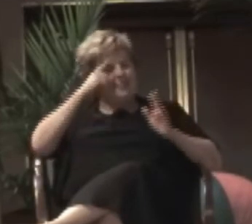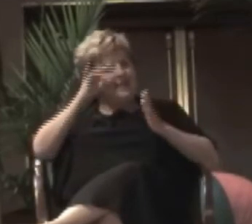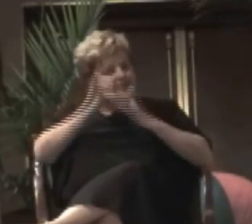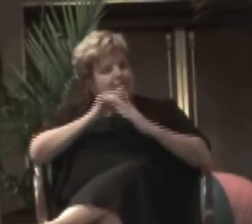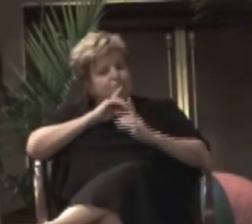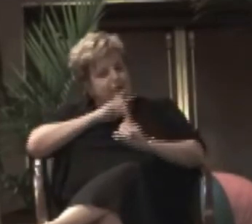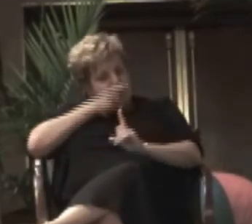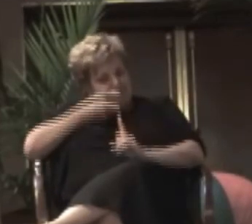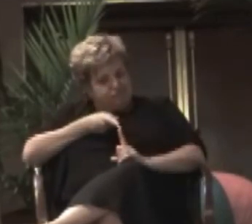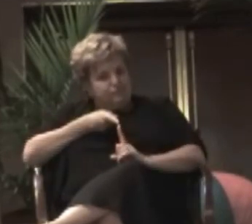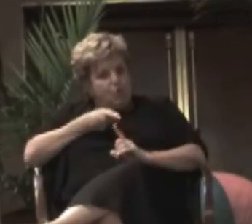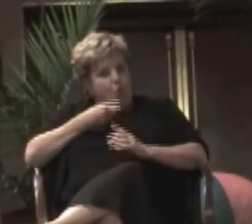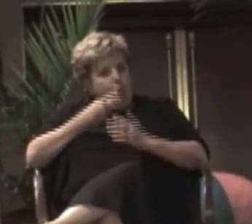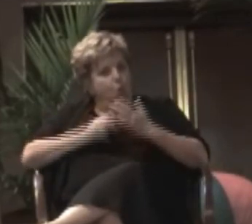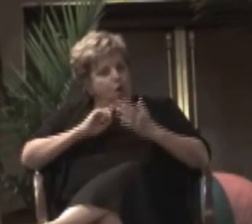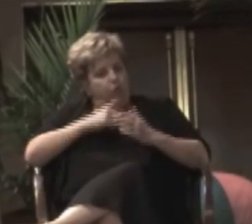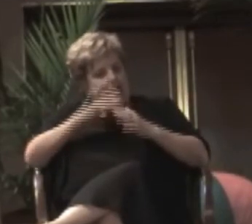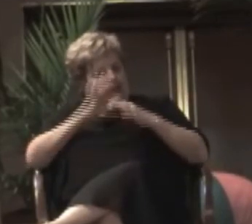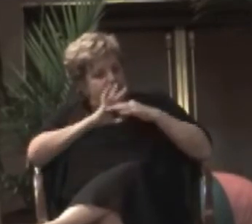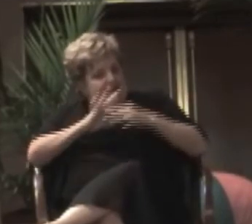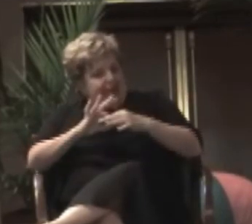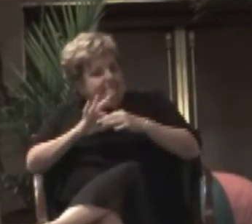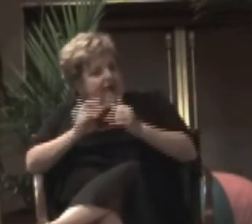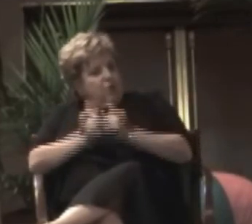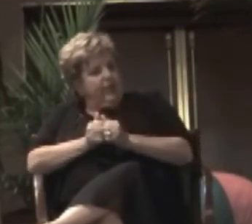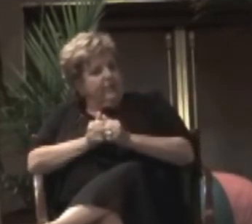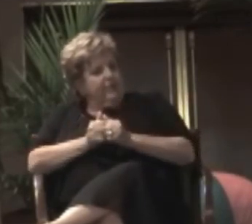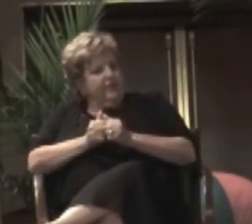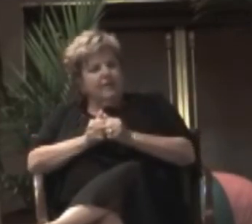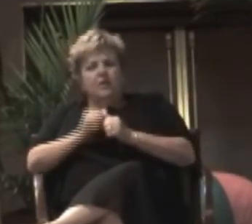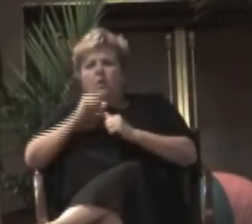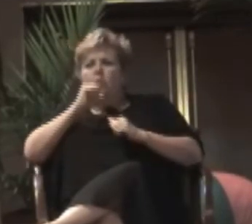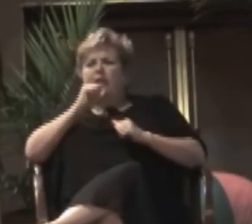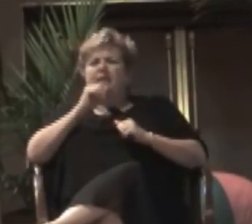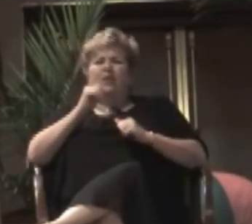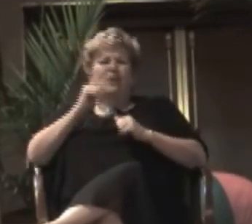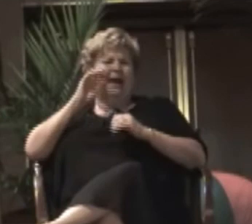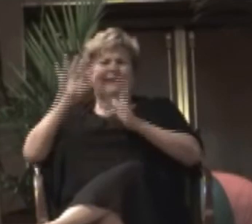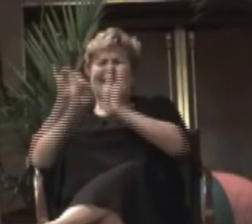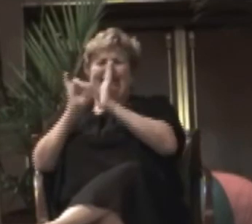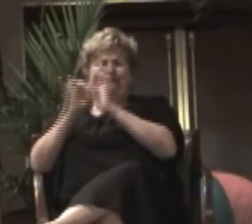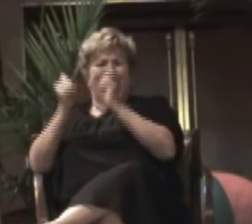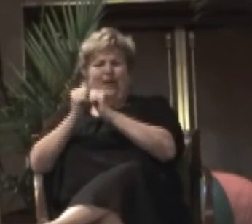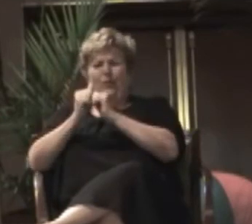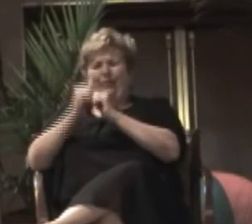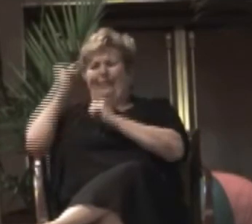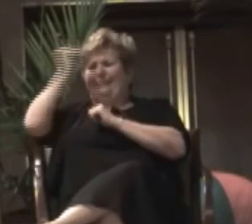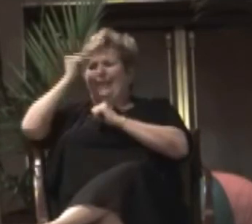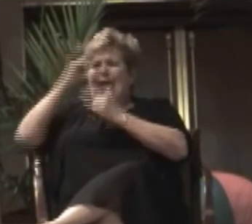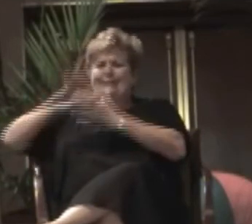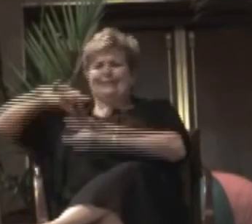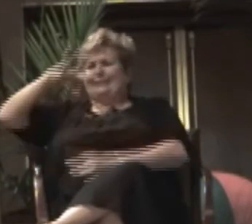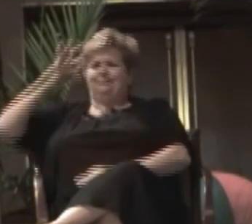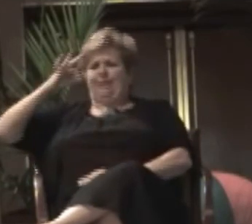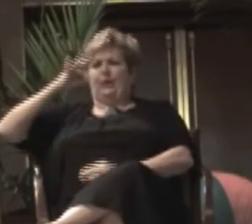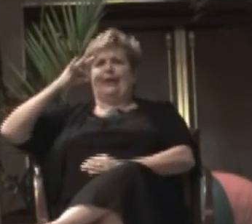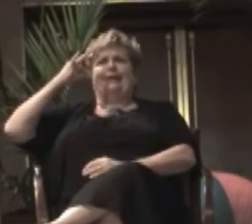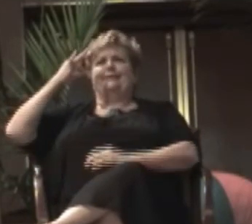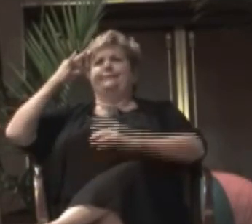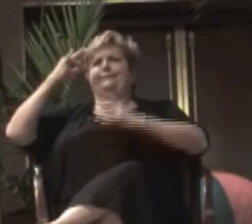we identify with is drunk-a-logs. We don't identify with theology and philosophy and all that kind of stuff. We identify with